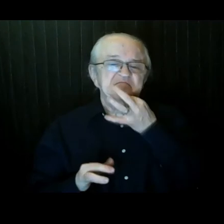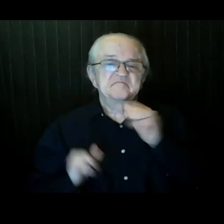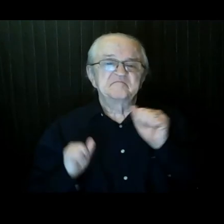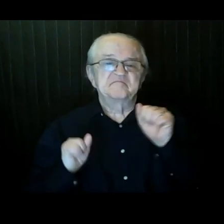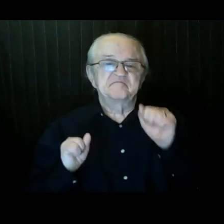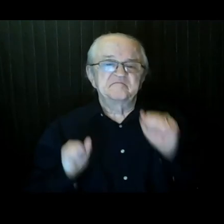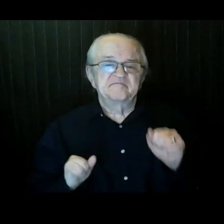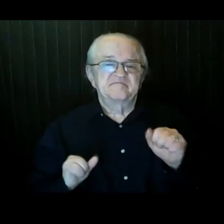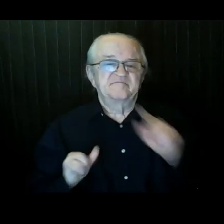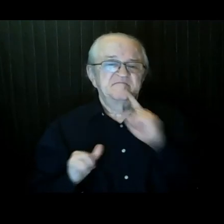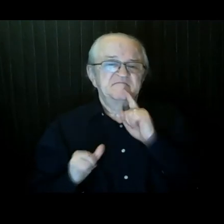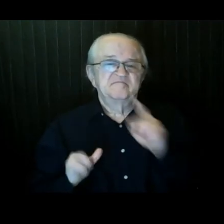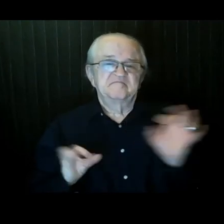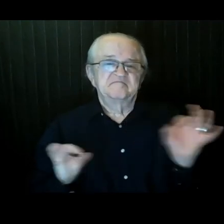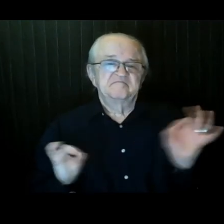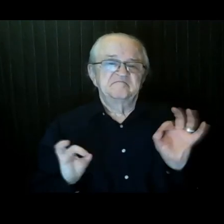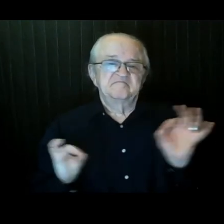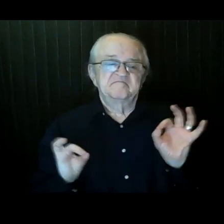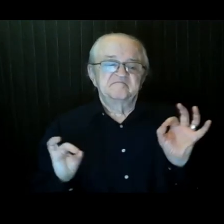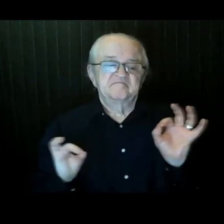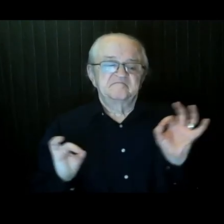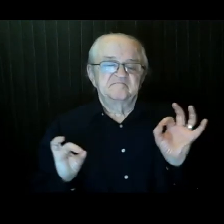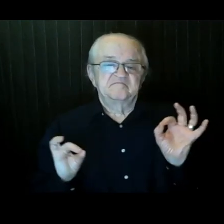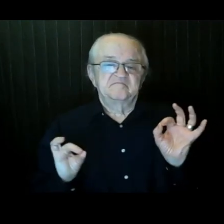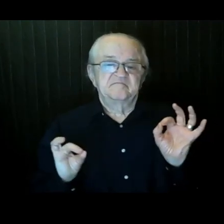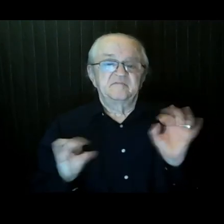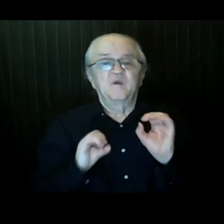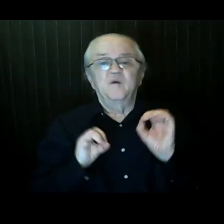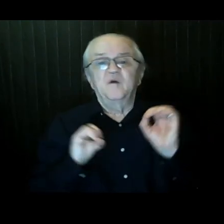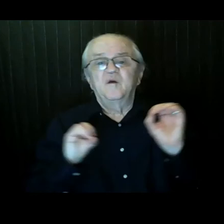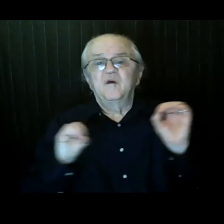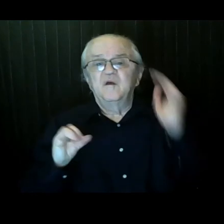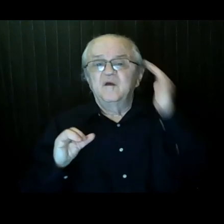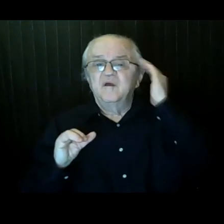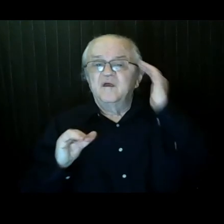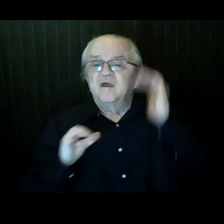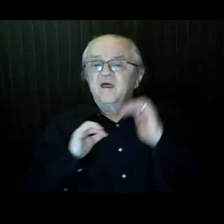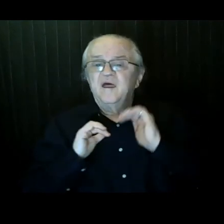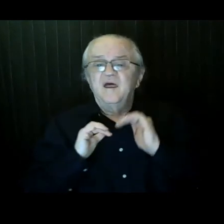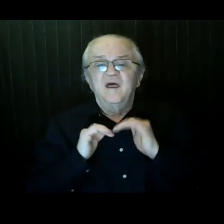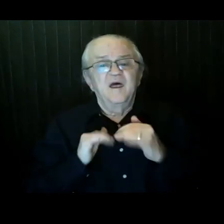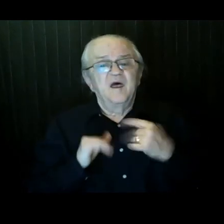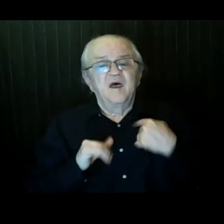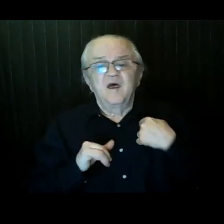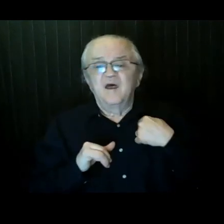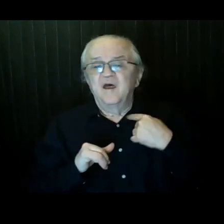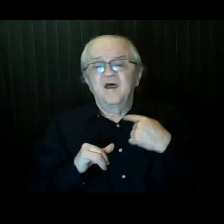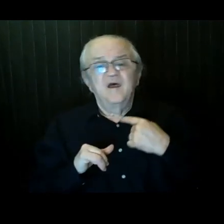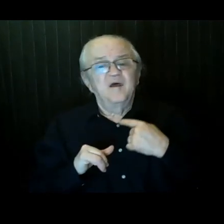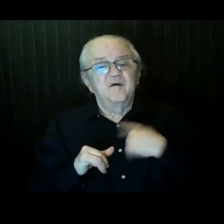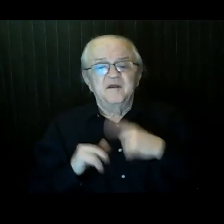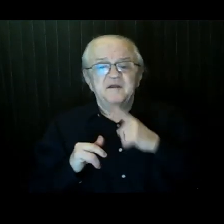There ain't nothing to it. Nobody knows how we got to the top of the hill.